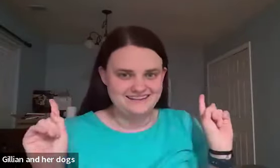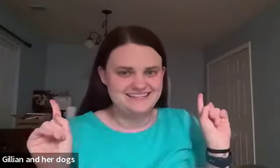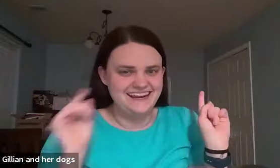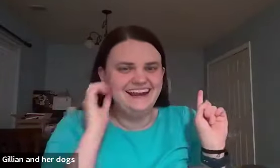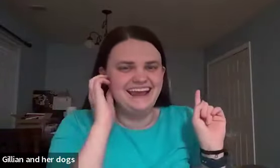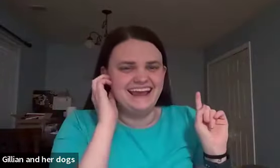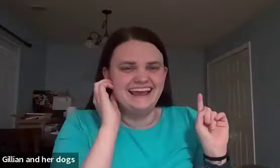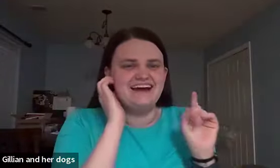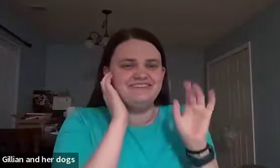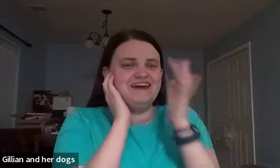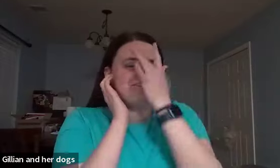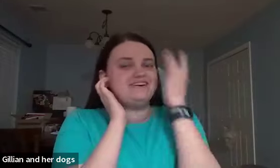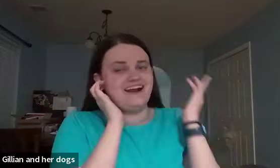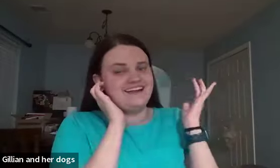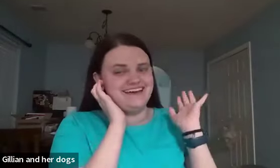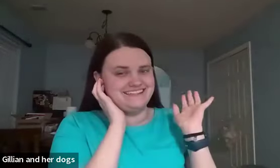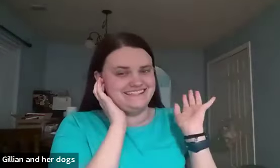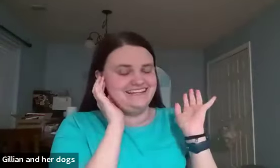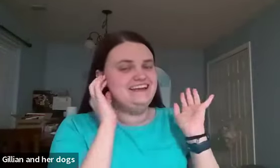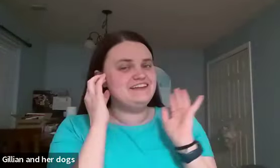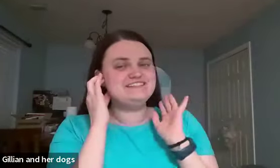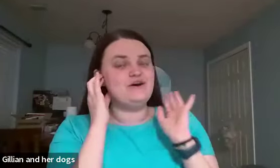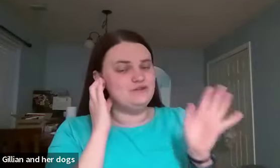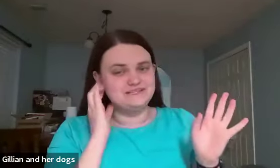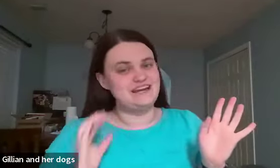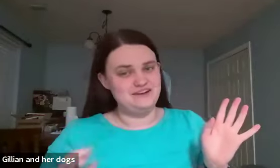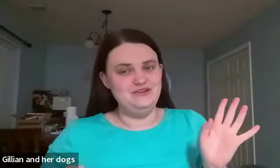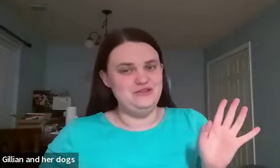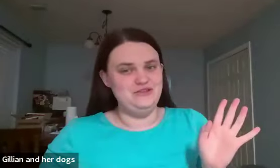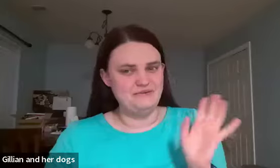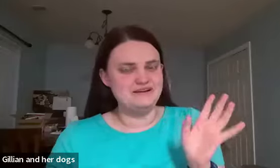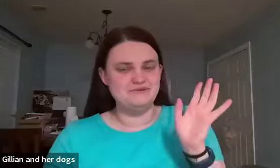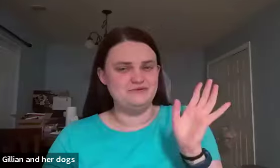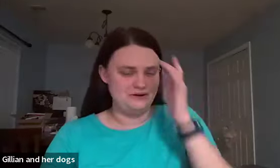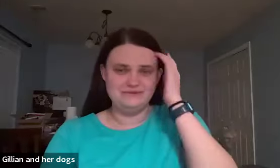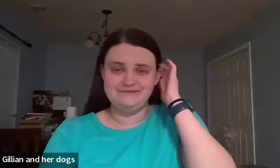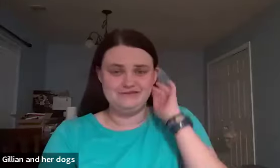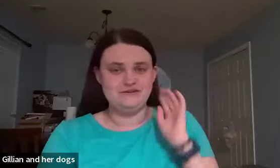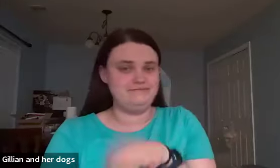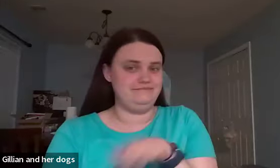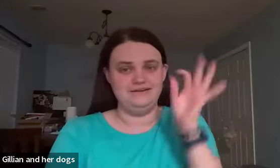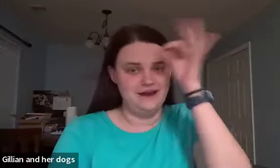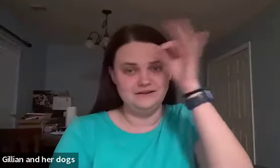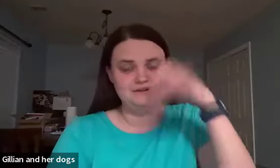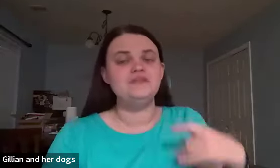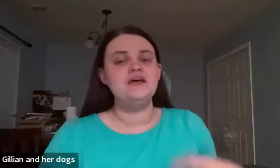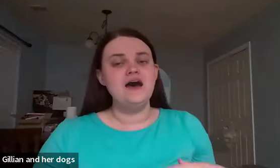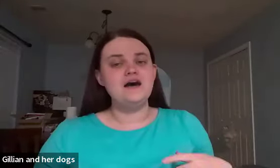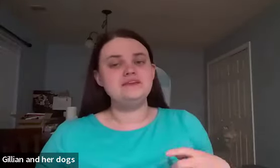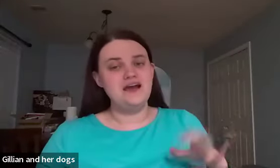worked. And I've never forgotten that scene. That is the only reason I knew that's how it was before. But before that, no, not a clue. The